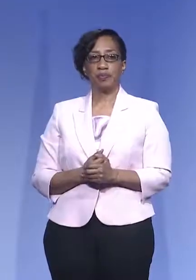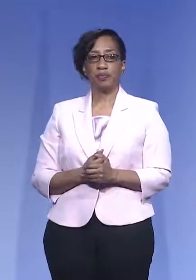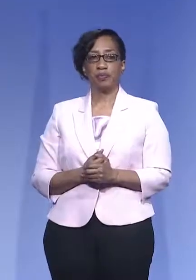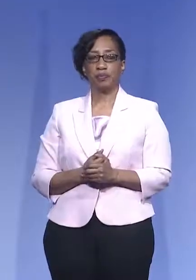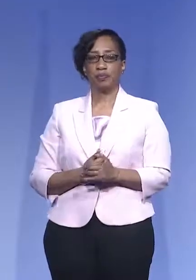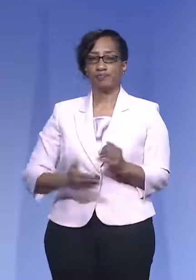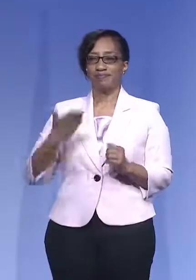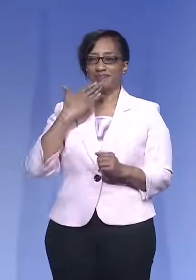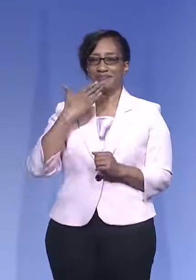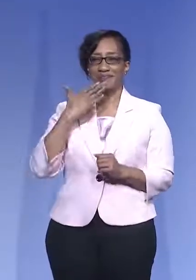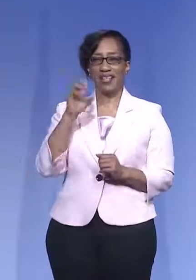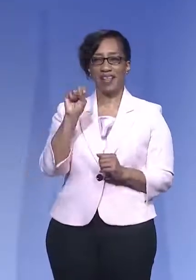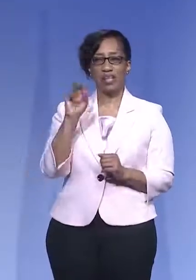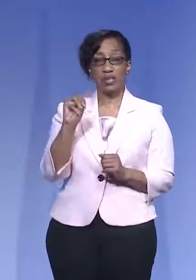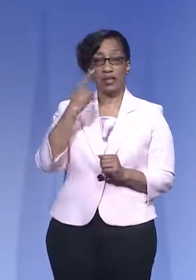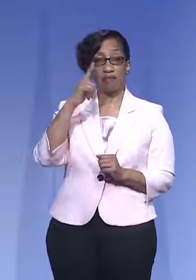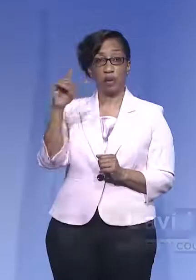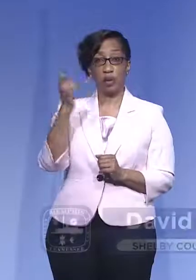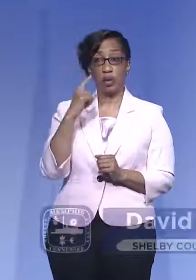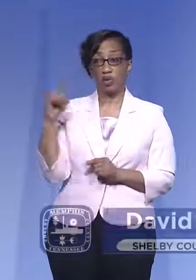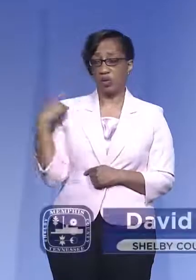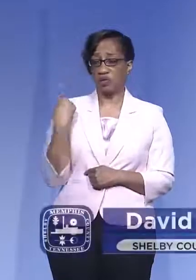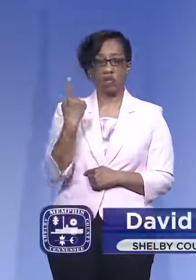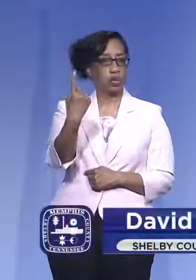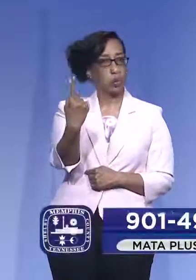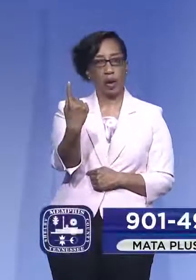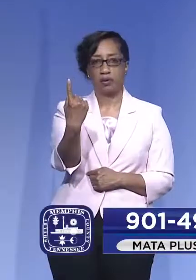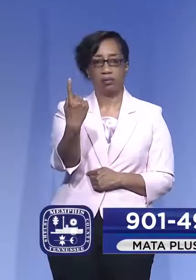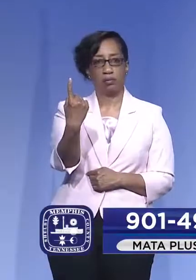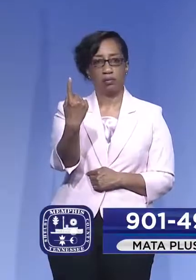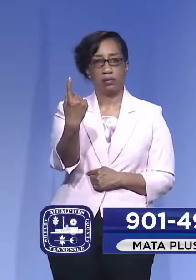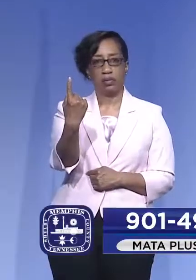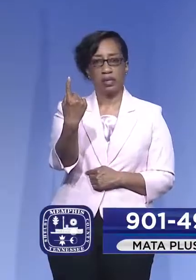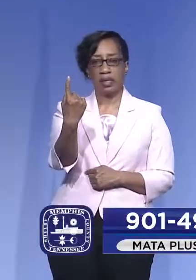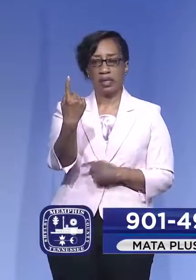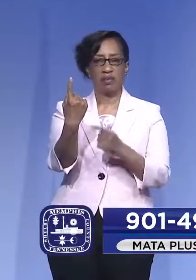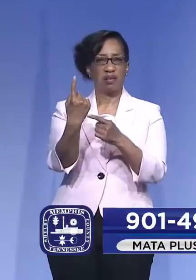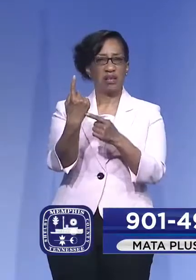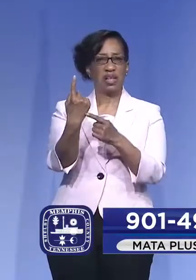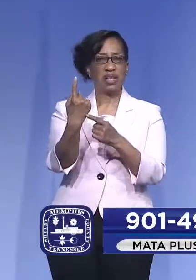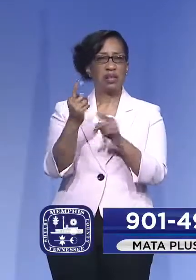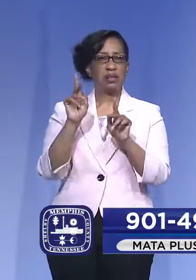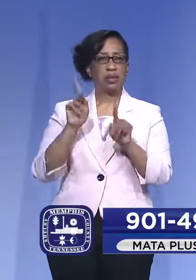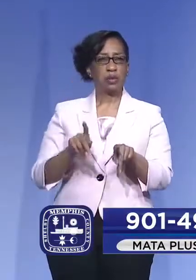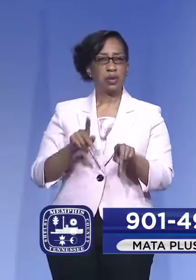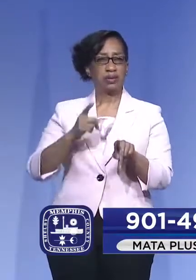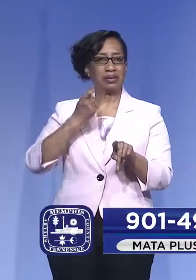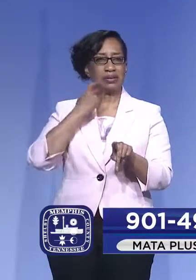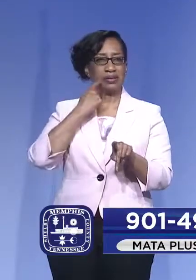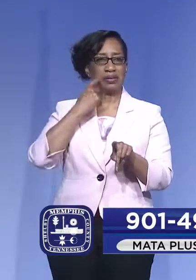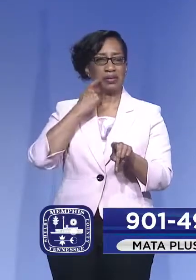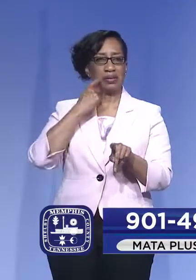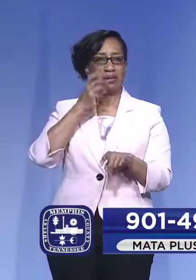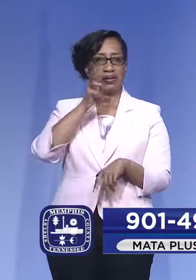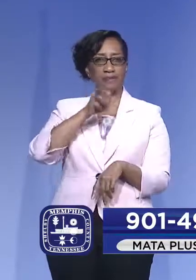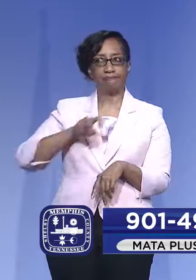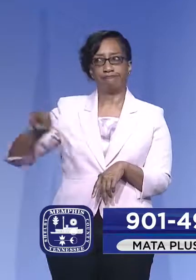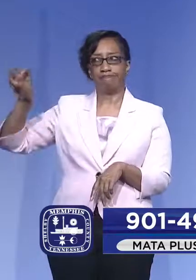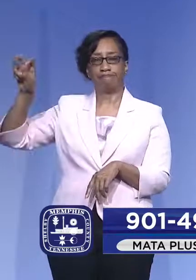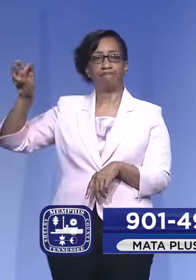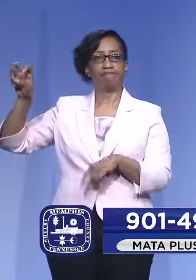Thank you, Sam, for the question. So far it's one. It's a travel-associated case, individual who returned after visiting